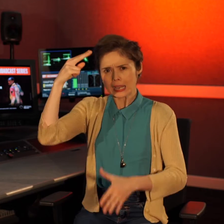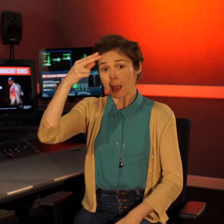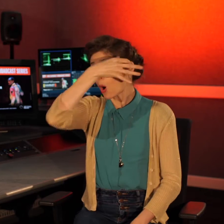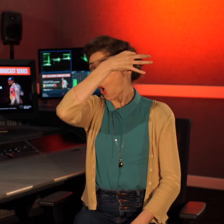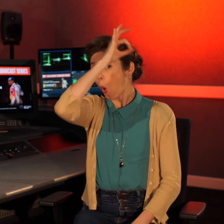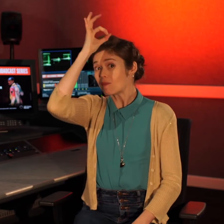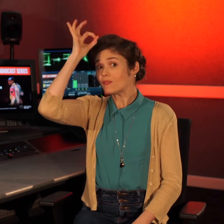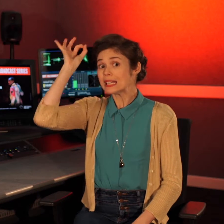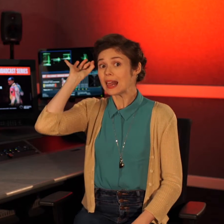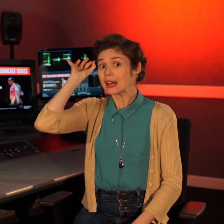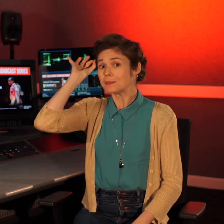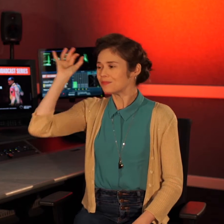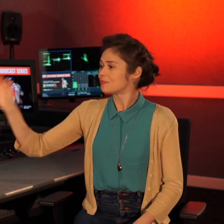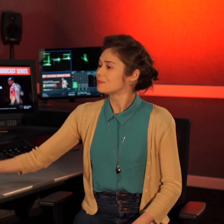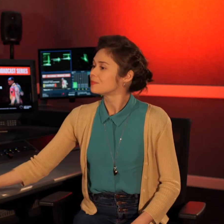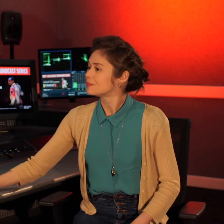Ophelia, and her sign name.